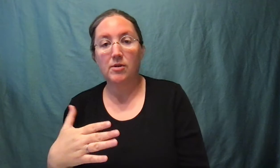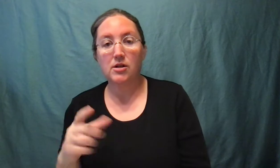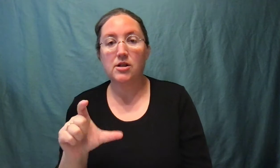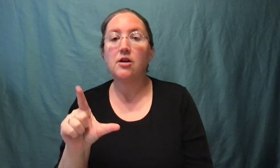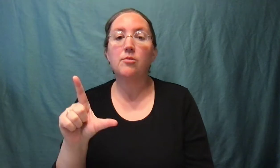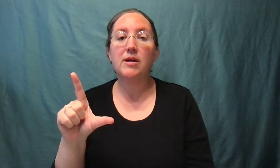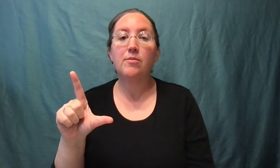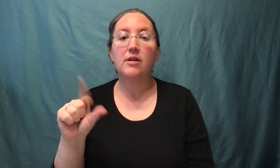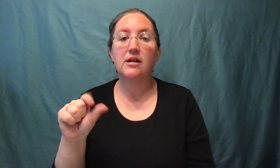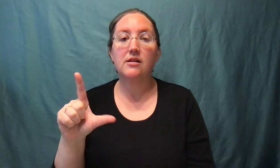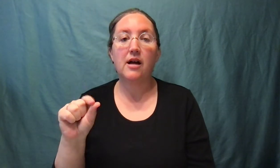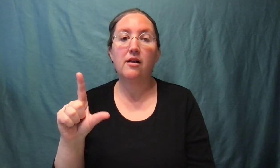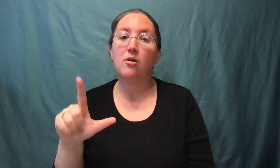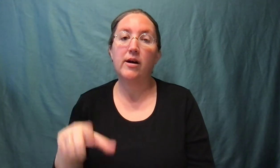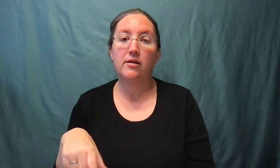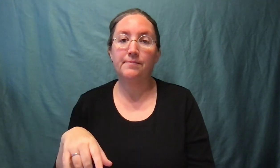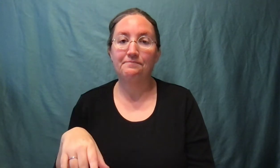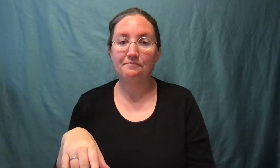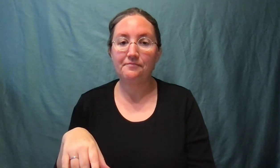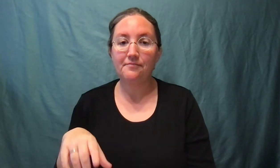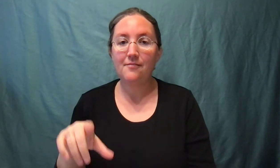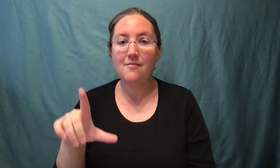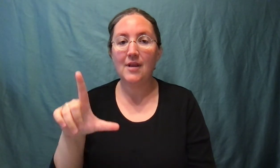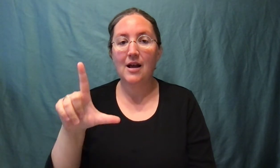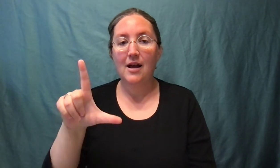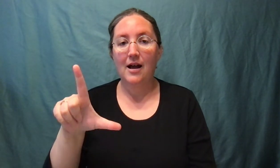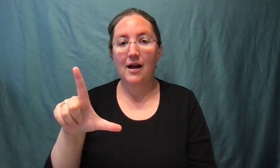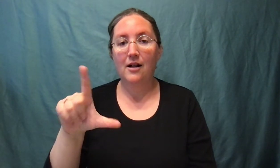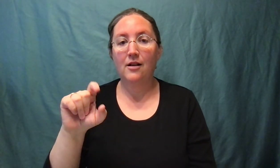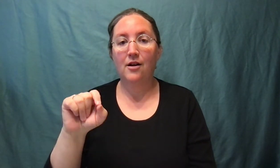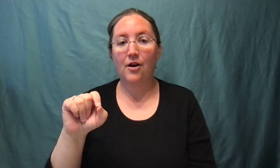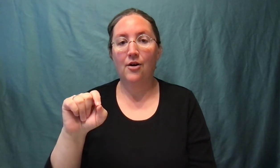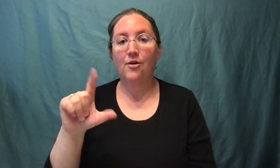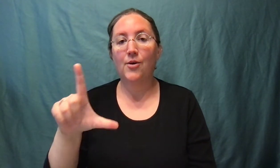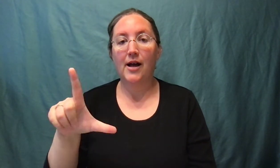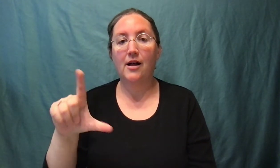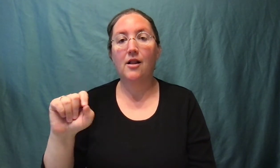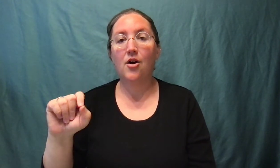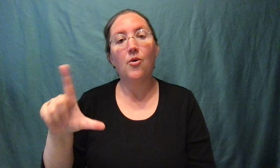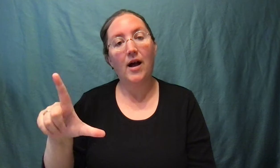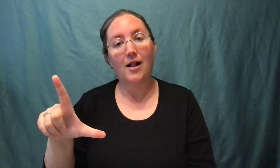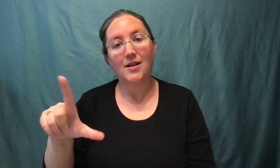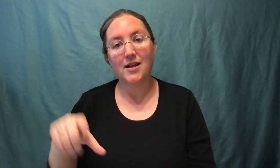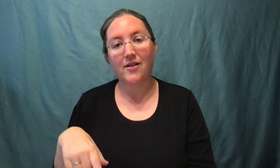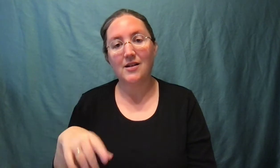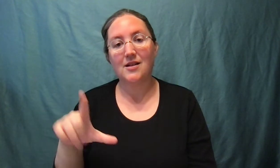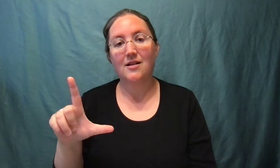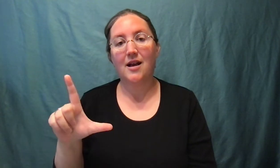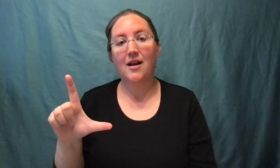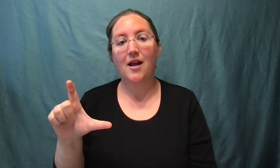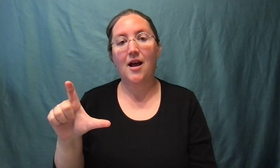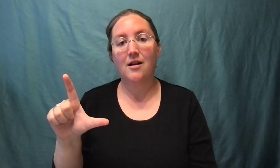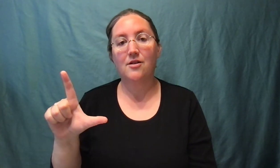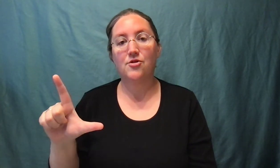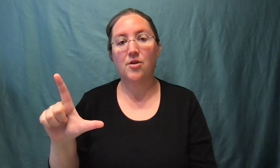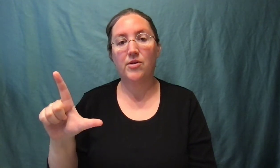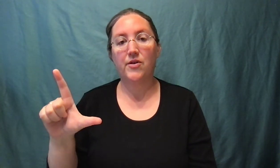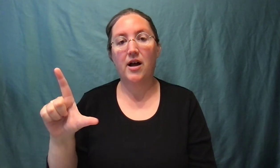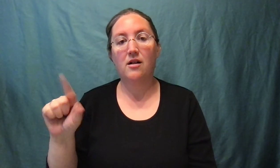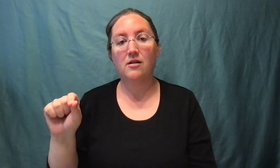amongst younger people, is LOL. L-O-L-O-L is how they sign that. You start with your L,